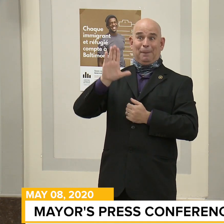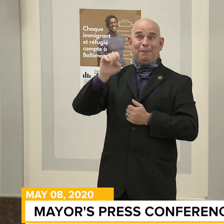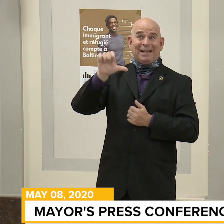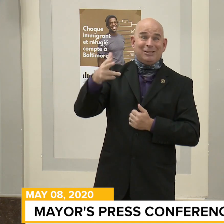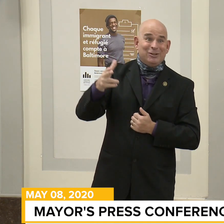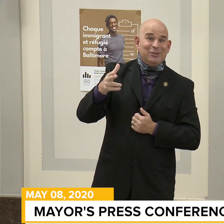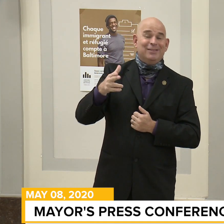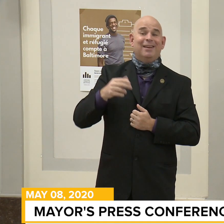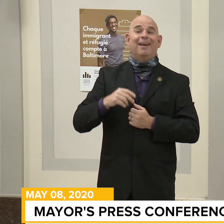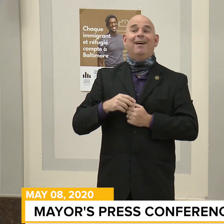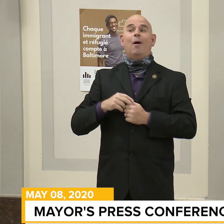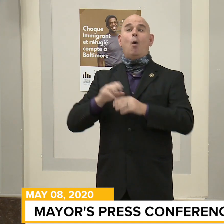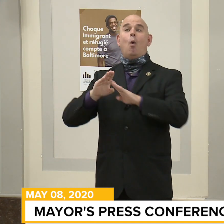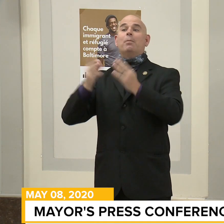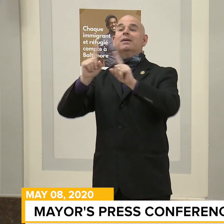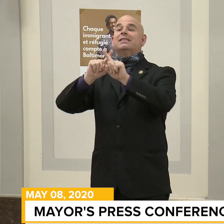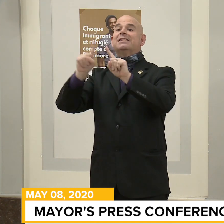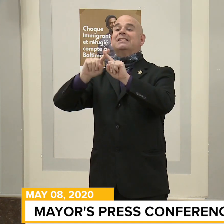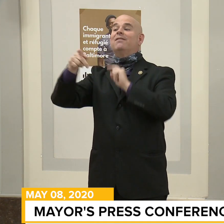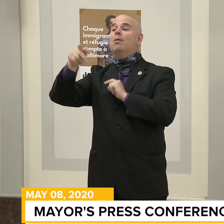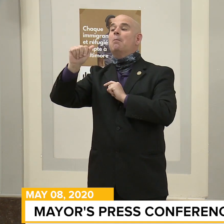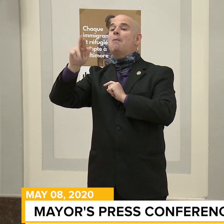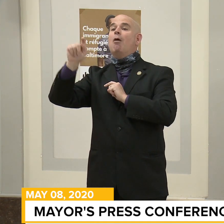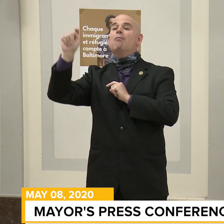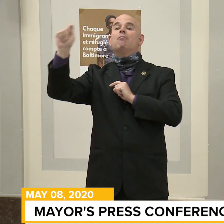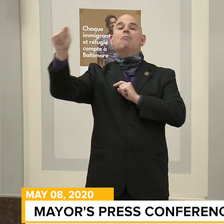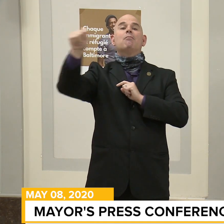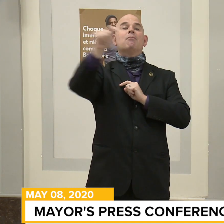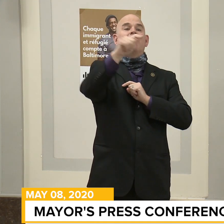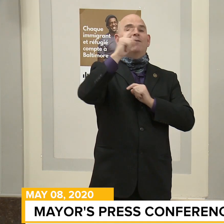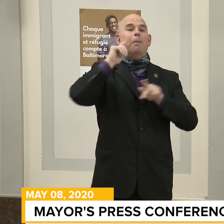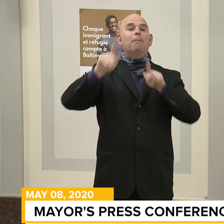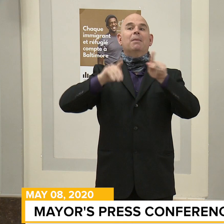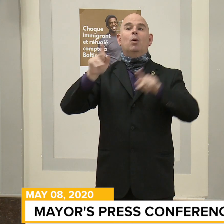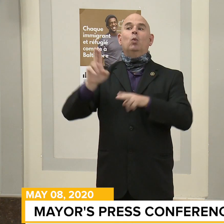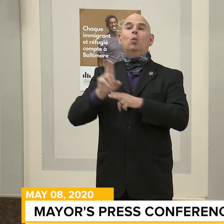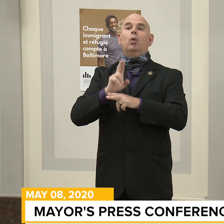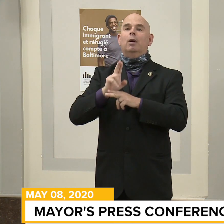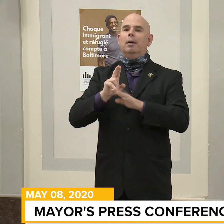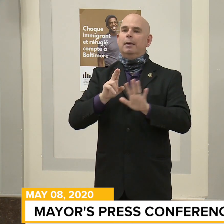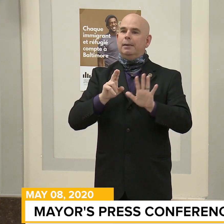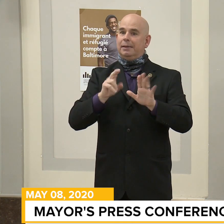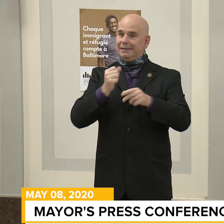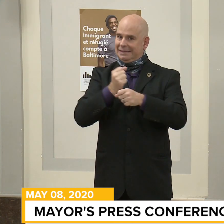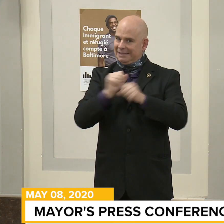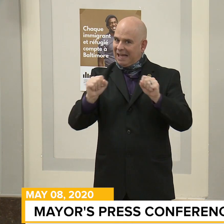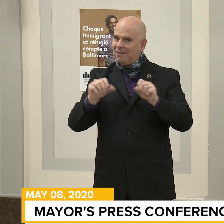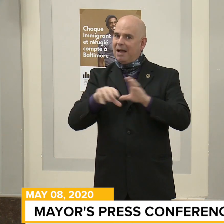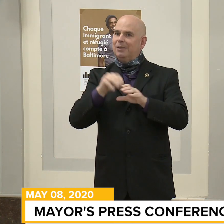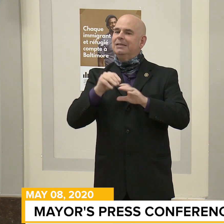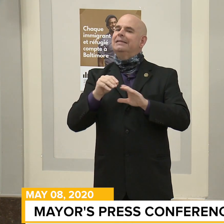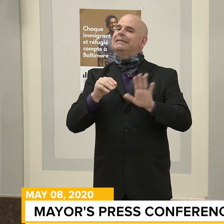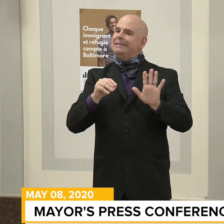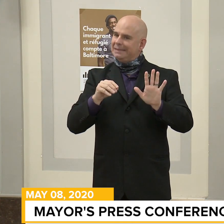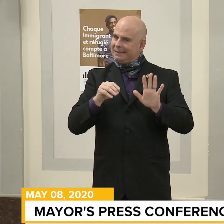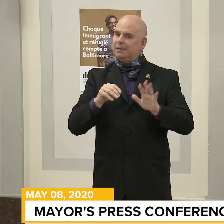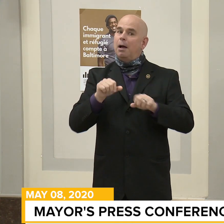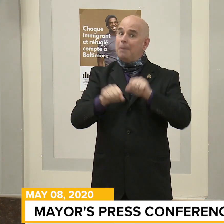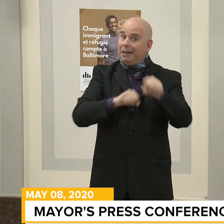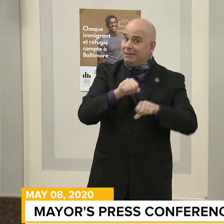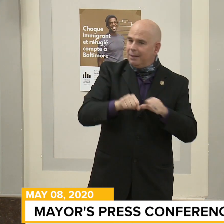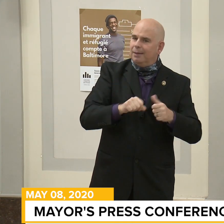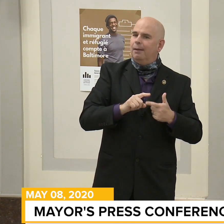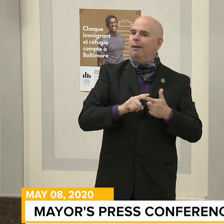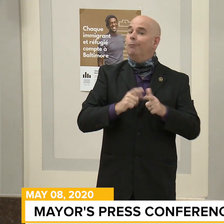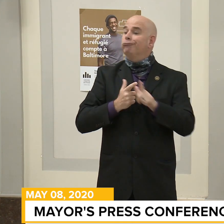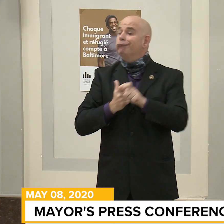of its reservoirs to the public. Safe outdoor activities at the reservoirs include things like biking, running,